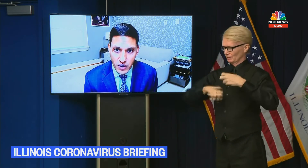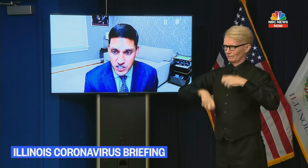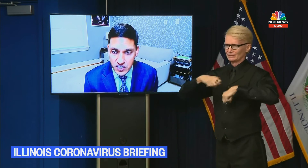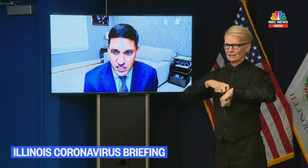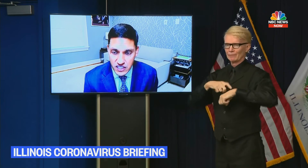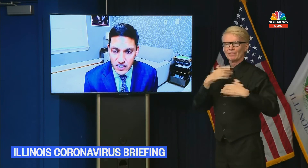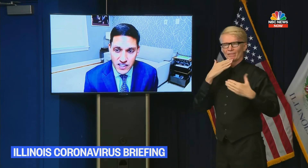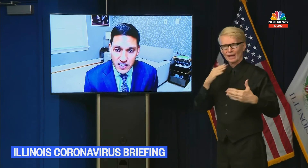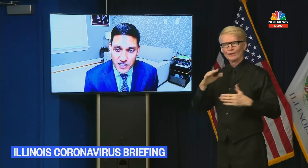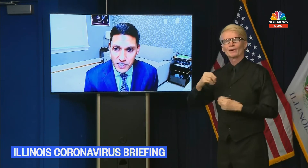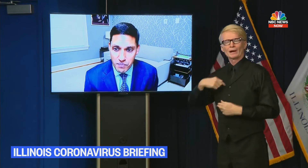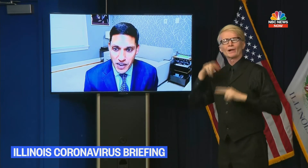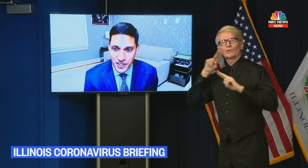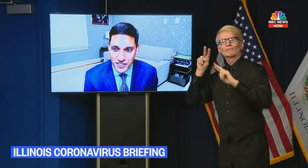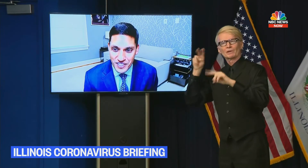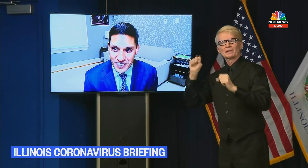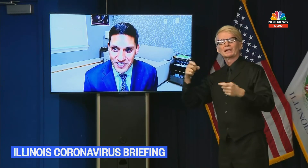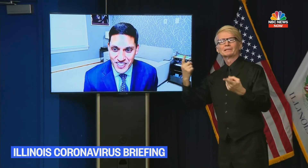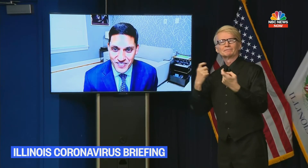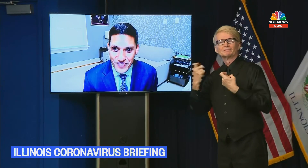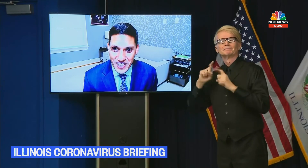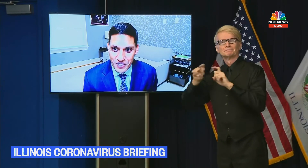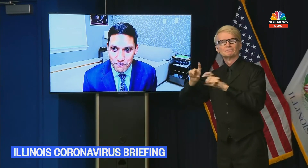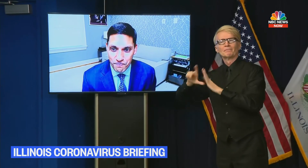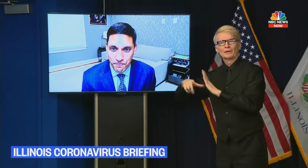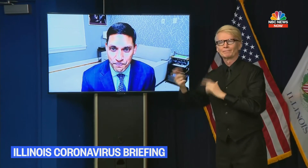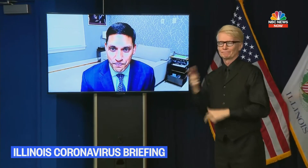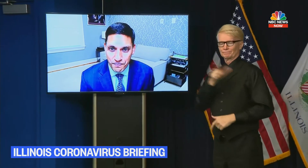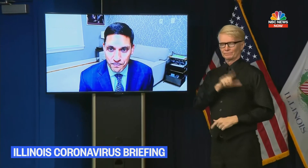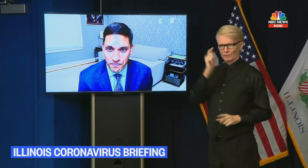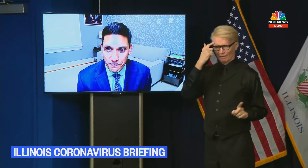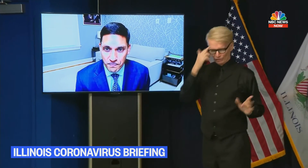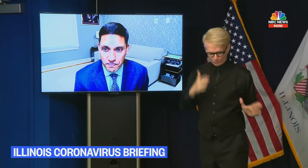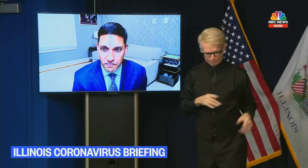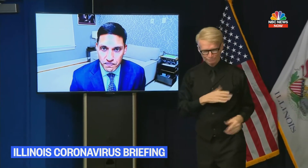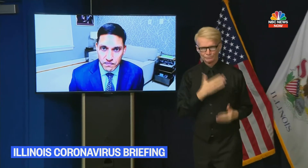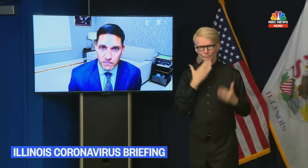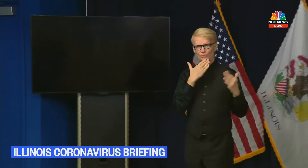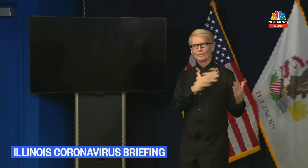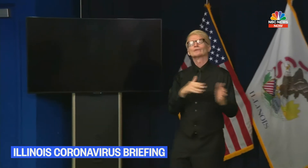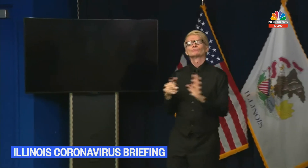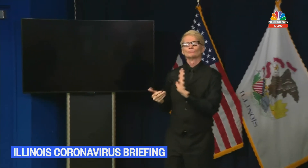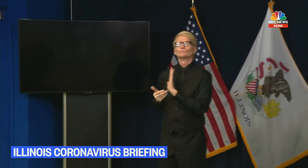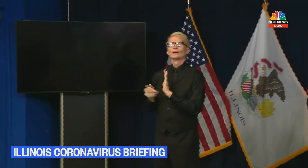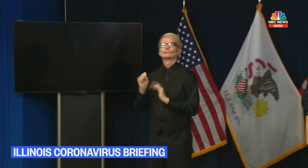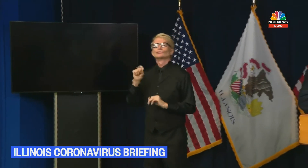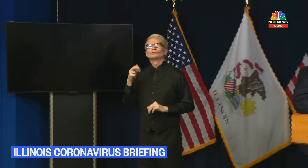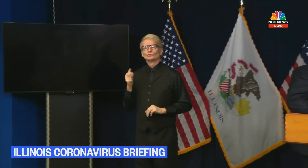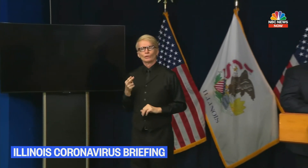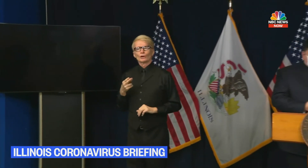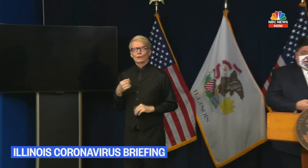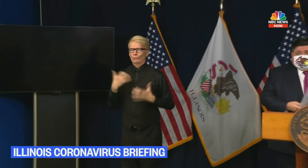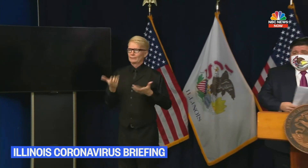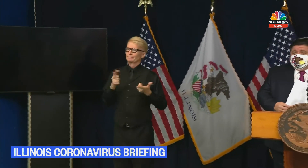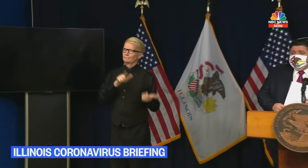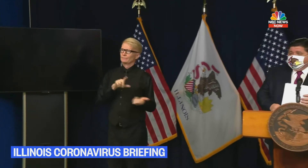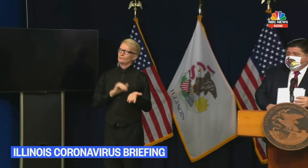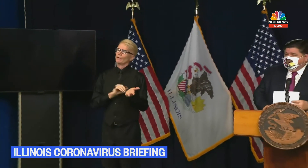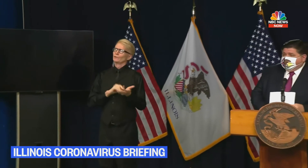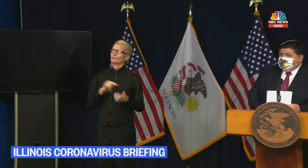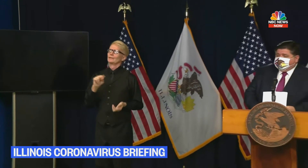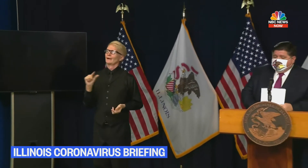taking questions and turn it back over to you, Governor. Thank you. Thank you very much, Dr. Shaw, and I'd like to turn it over to Dr. Ngozi